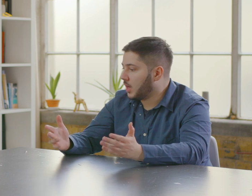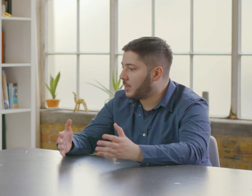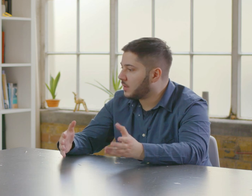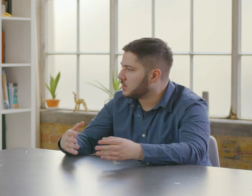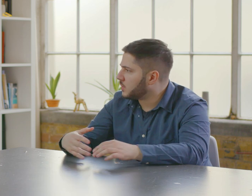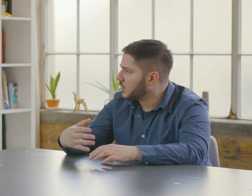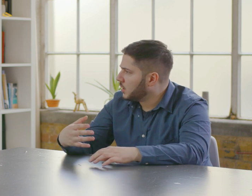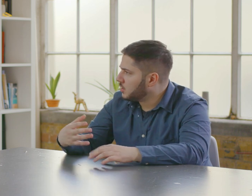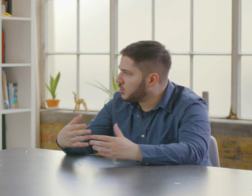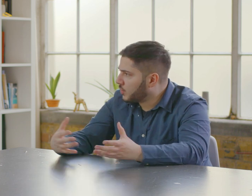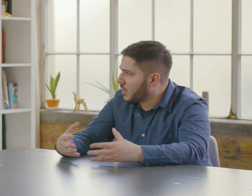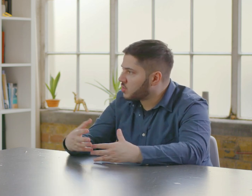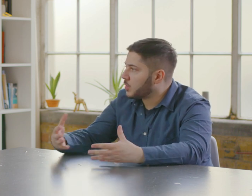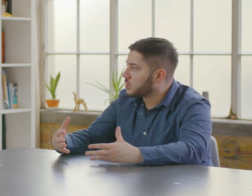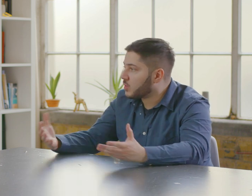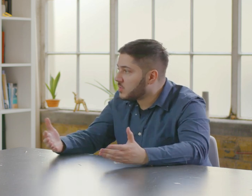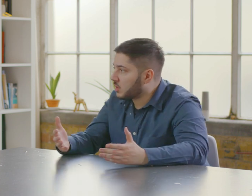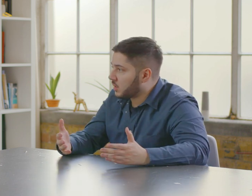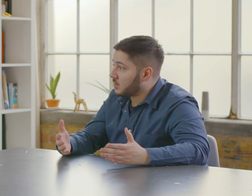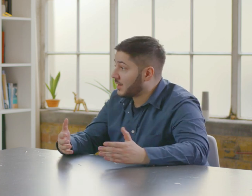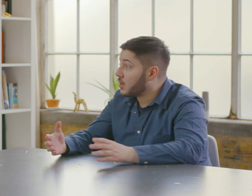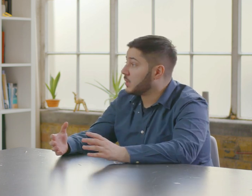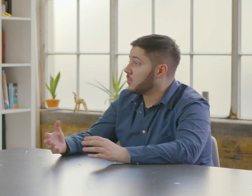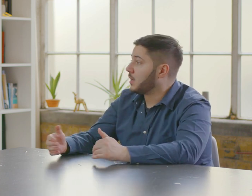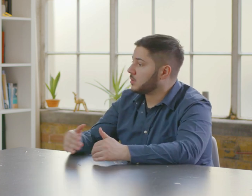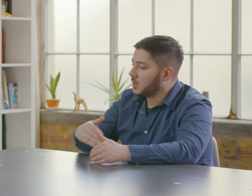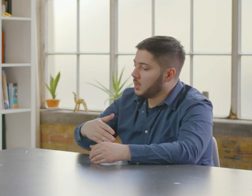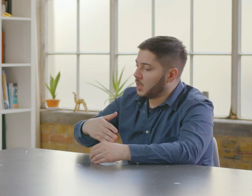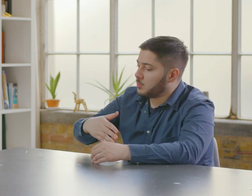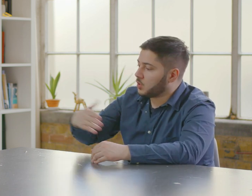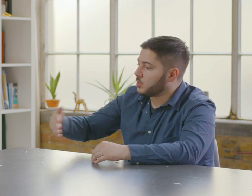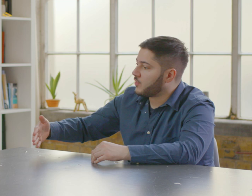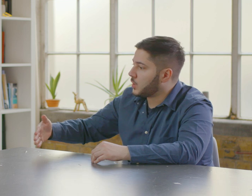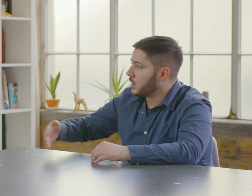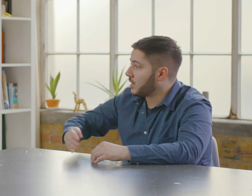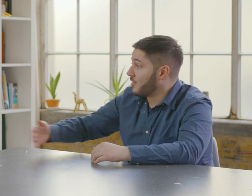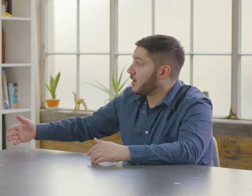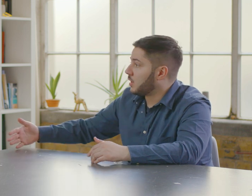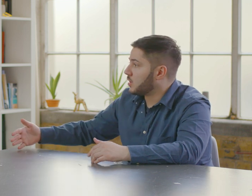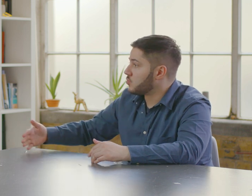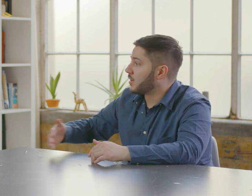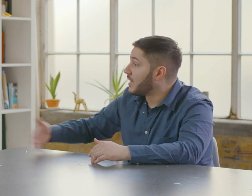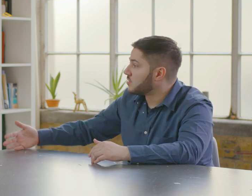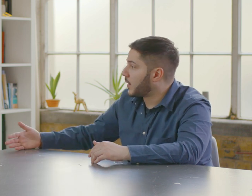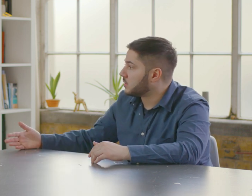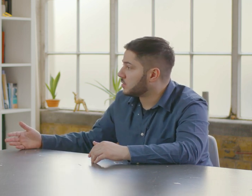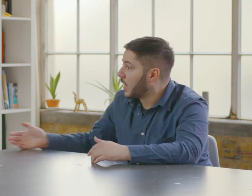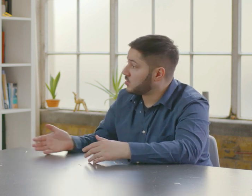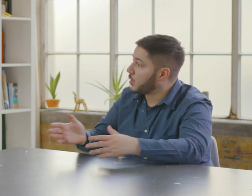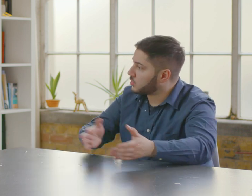abandoned but do you feel that responsive web design is now being abandoned uh because we're following like very strong native patterns as opposed